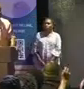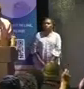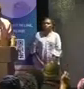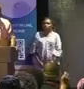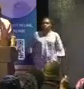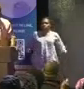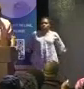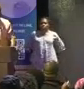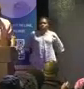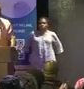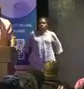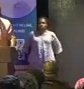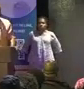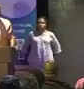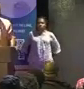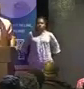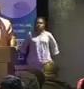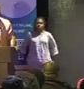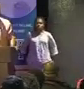Okay.